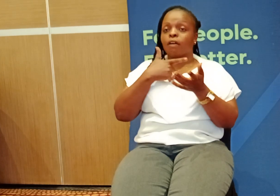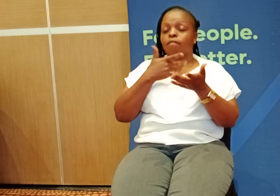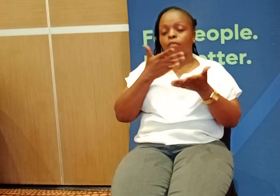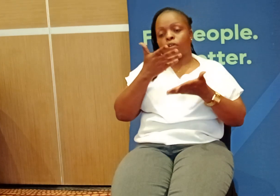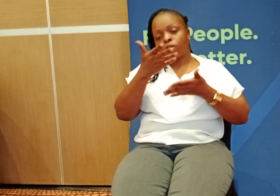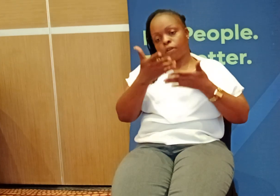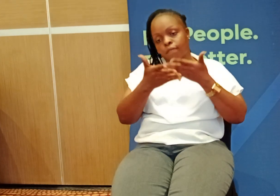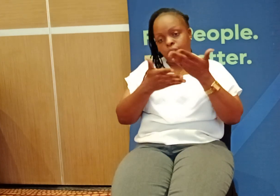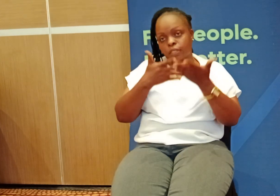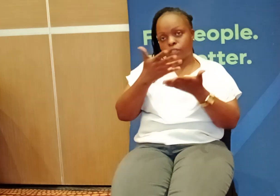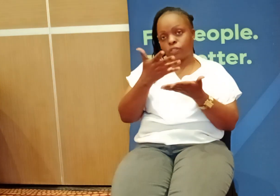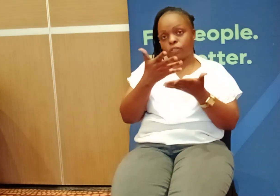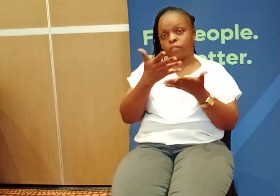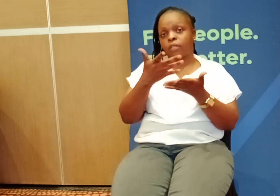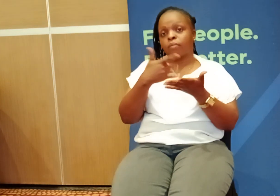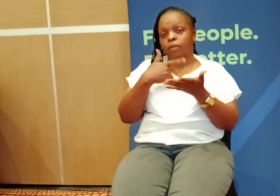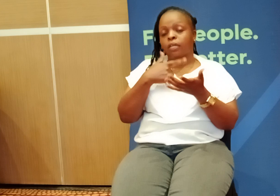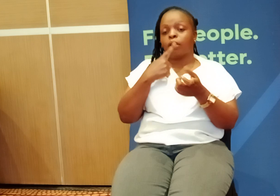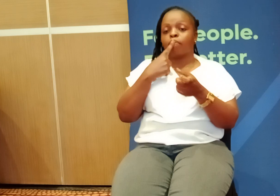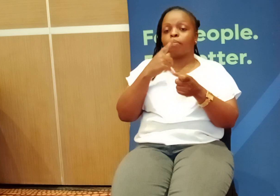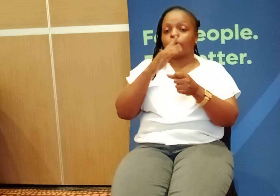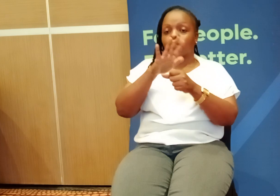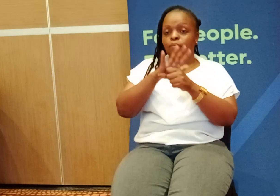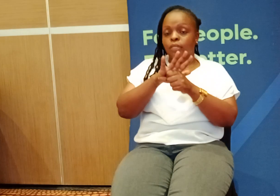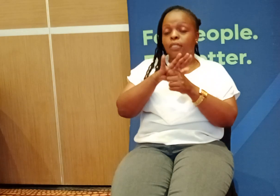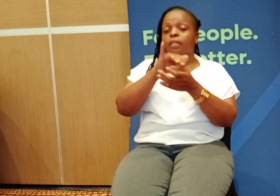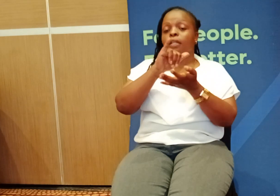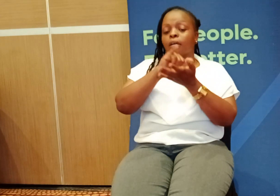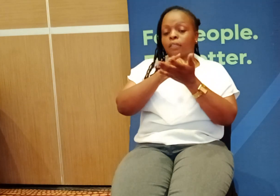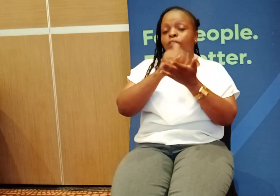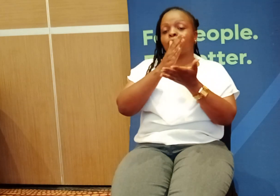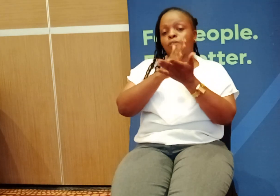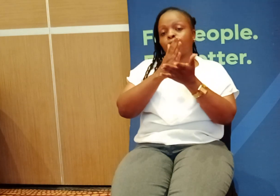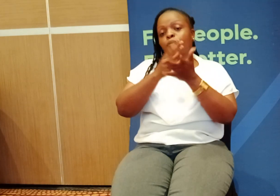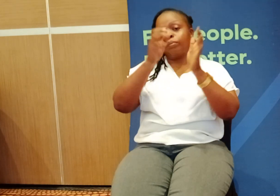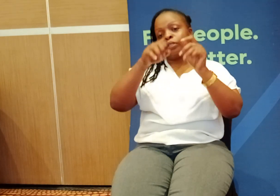NBK. We promise that we'll strategically resolve NBK.